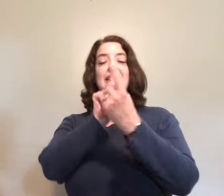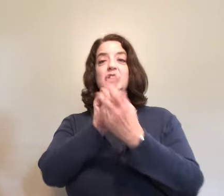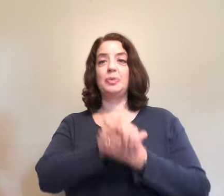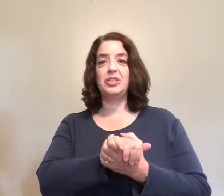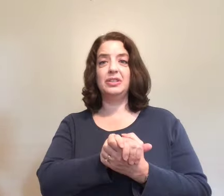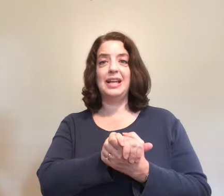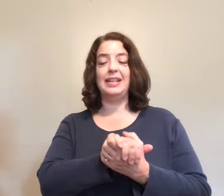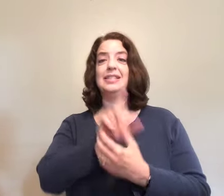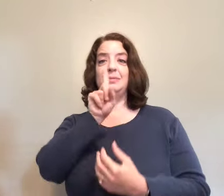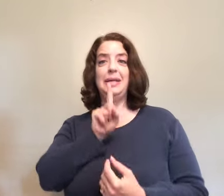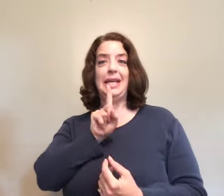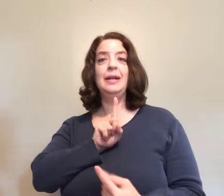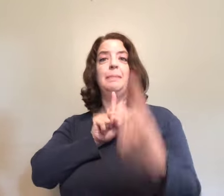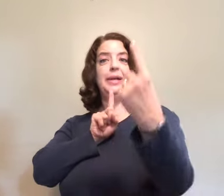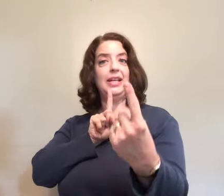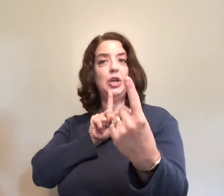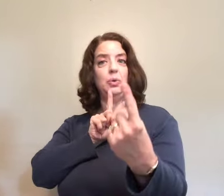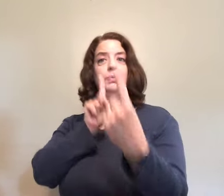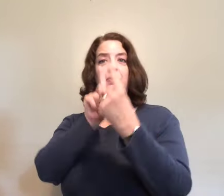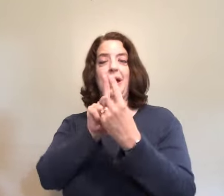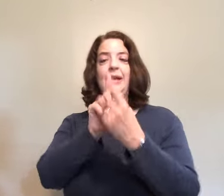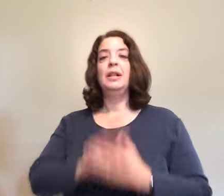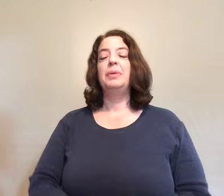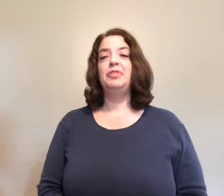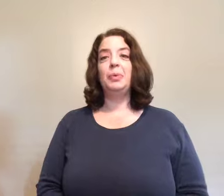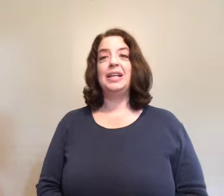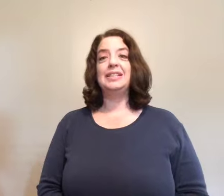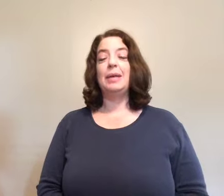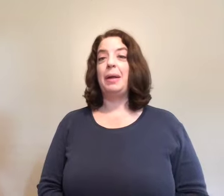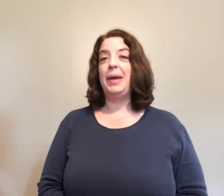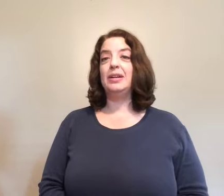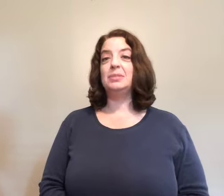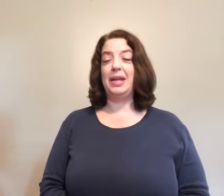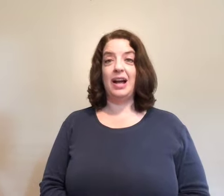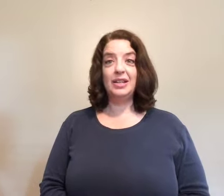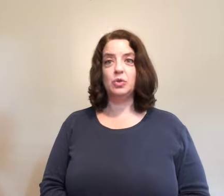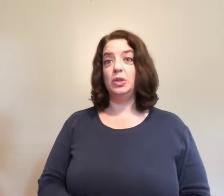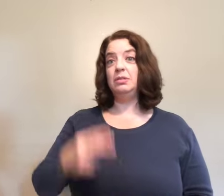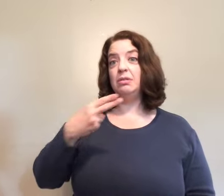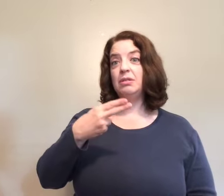a directional sign. This is me meeting you, right? But if you wanted to say my parents met in high school,